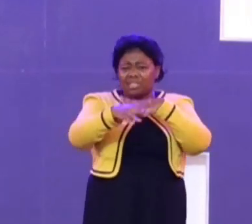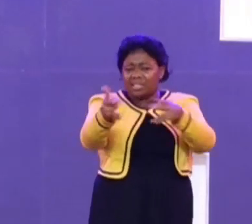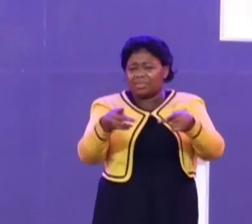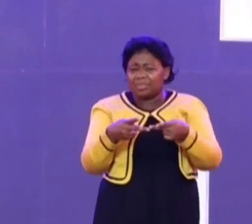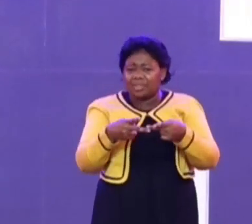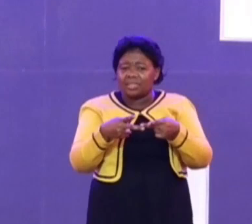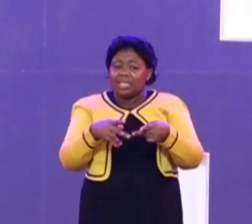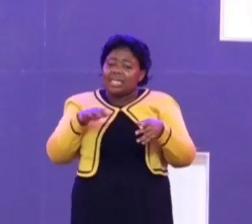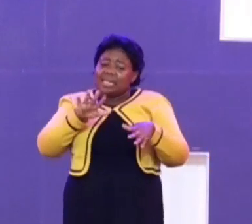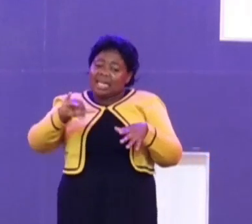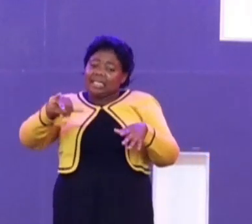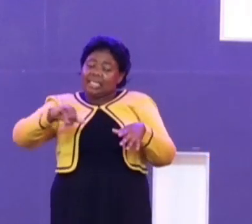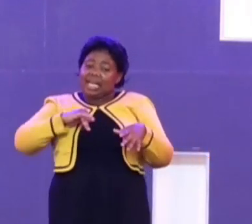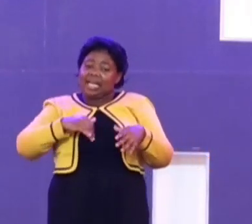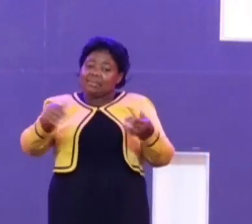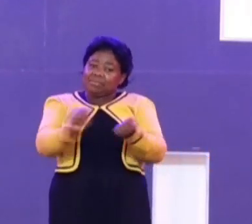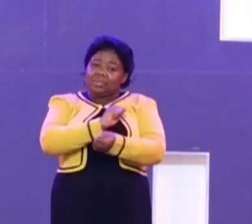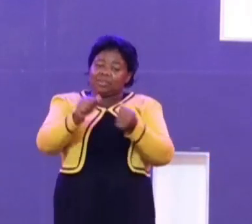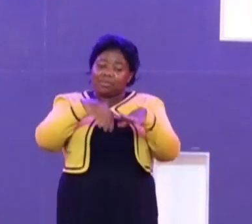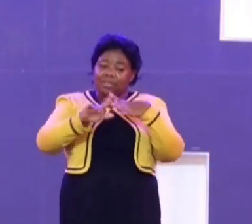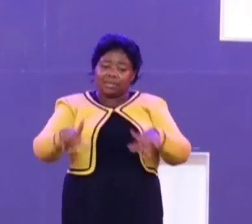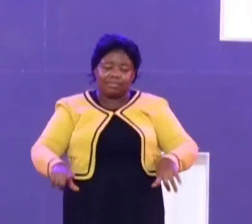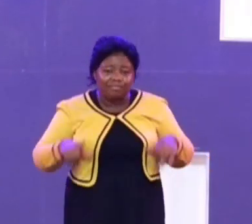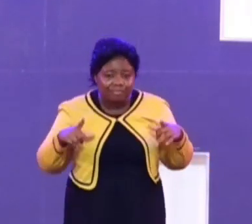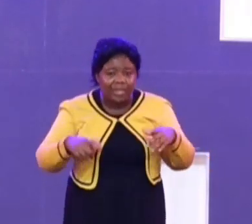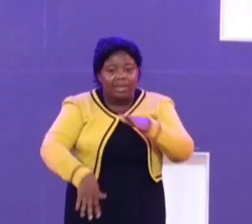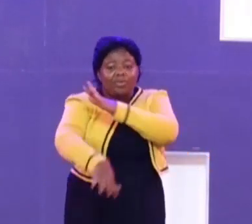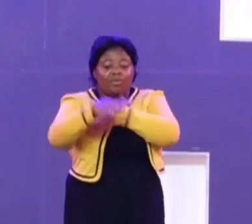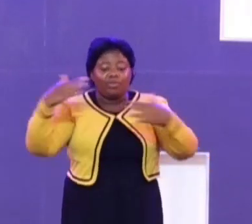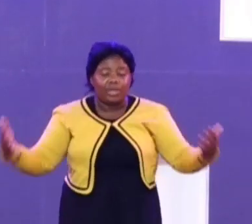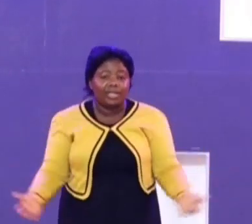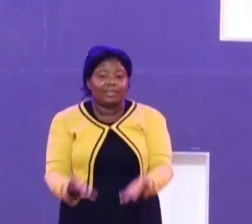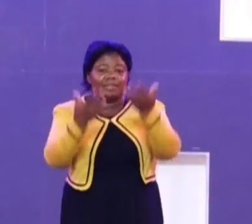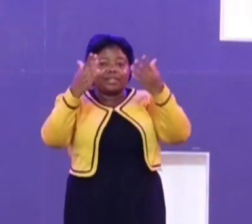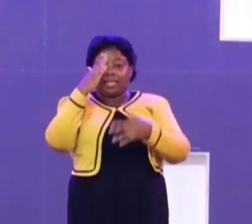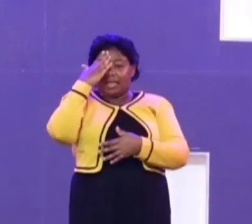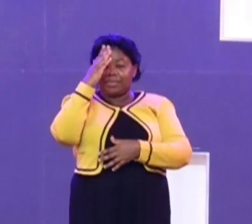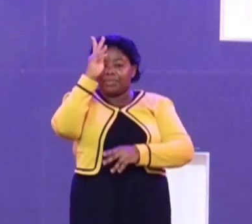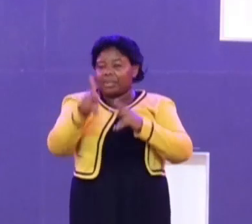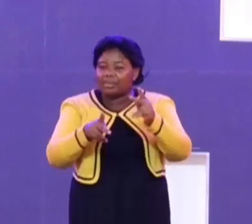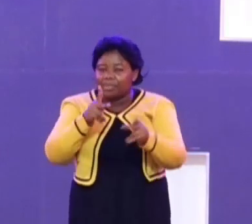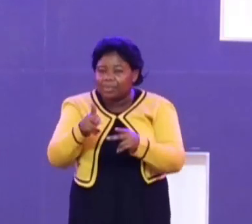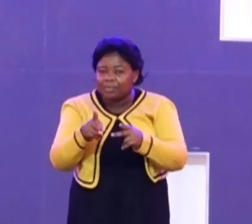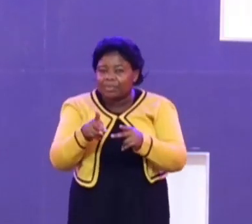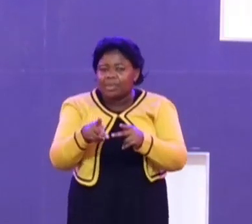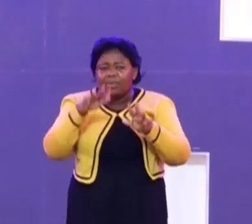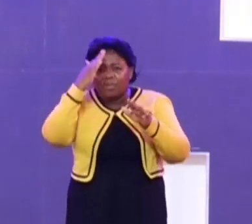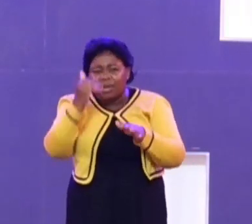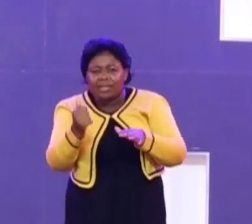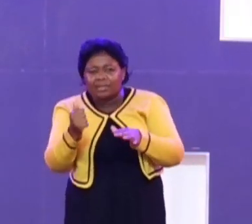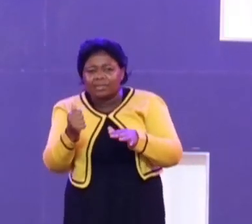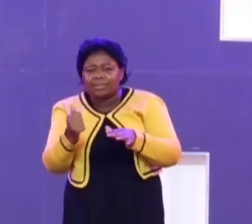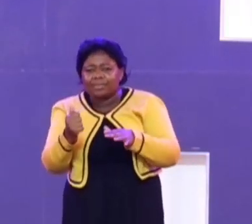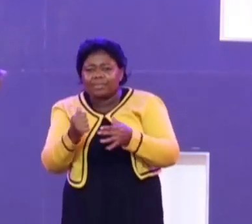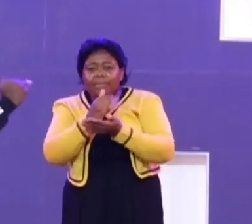chali kyafa munda muye. That one had died in him. Katonda ayimushabe towaziza. The Lord raises those who are humble. Wachaba ayimusha. Why does he leave them?